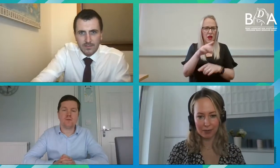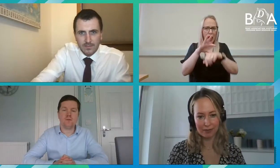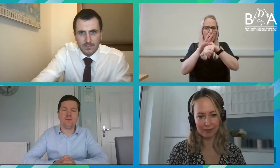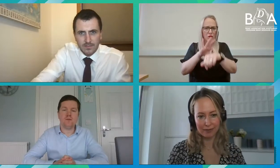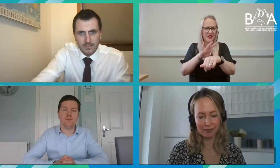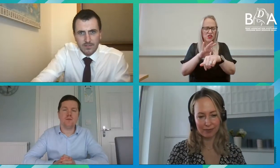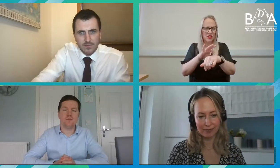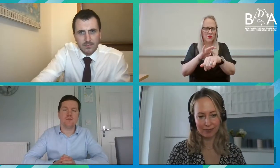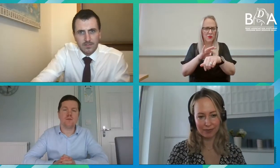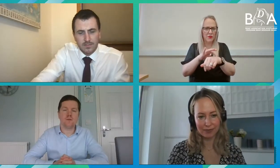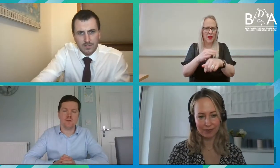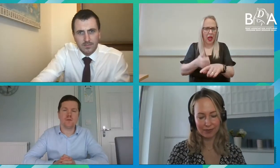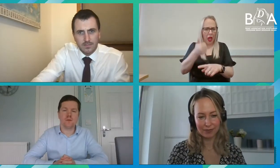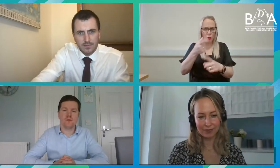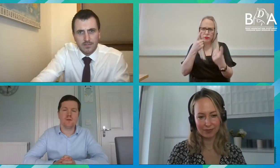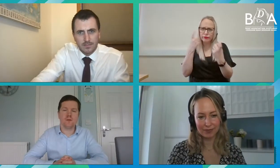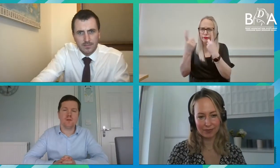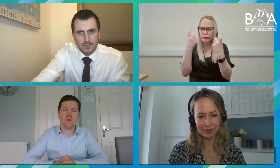apprenticeship?